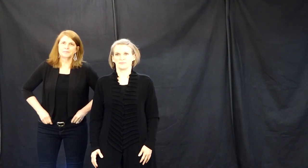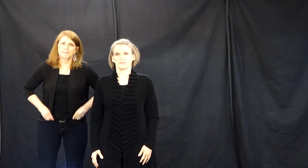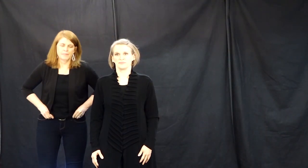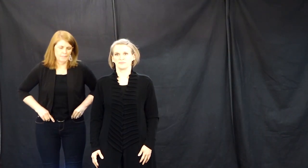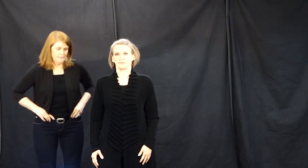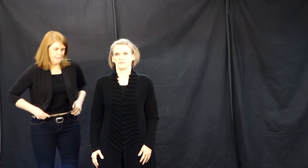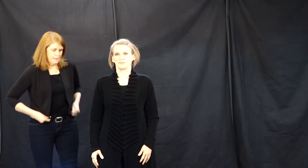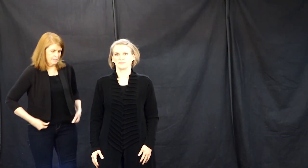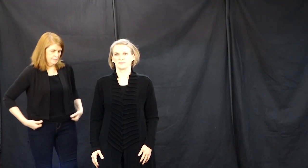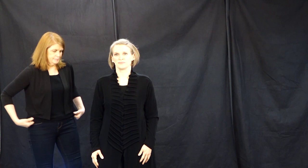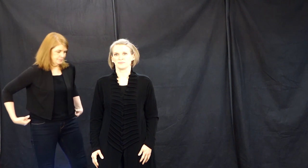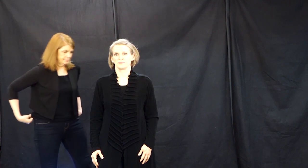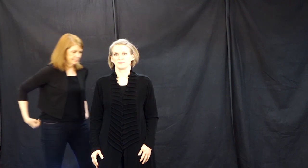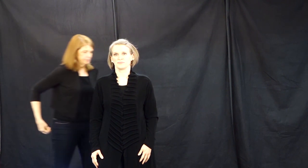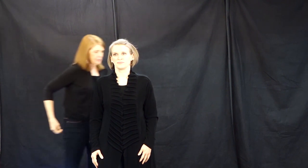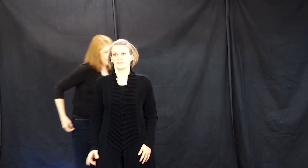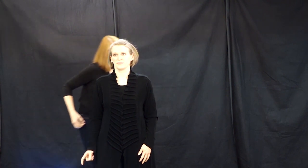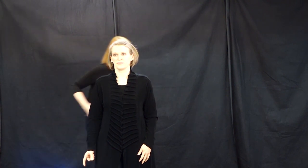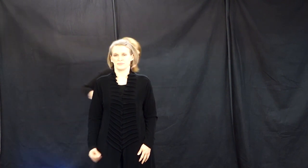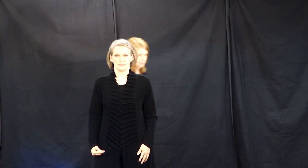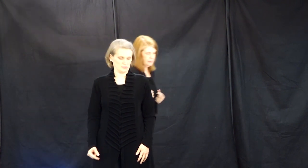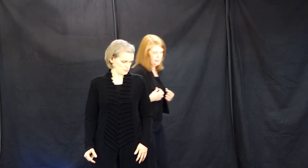no control who lives who.